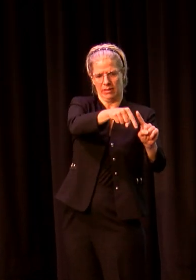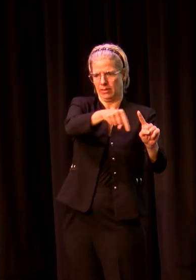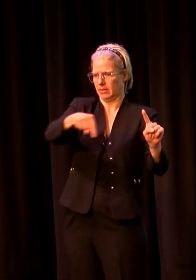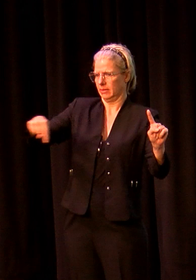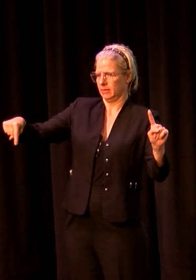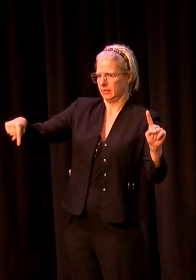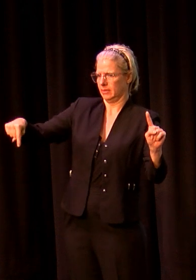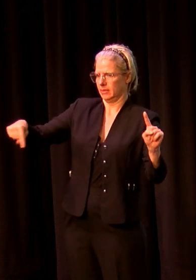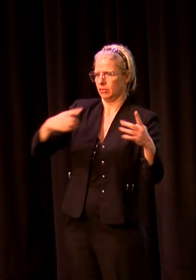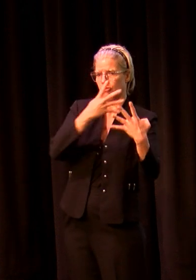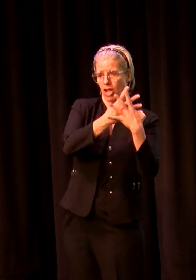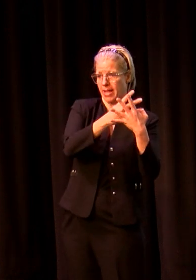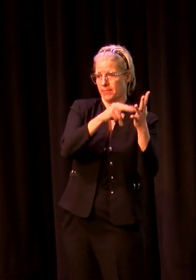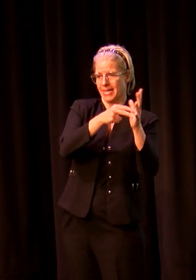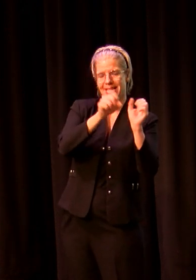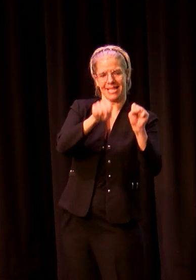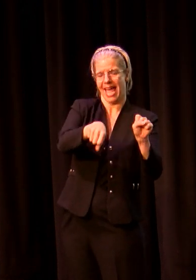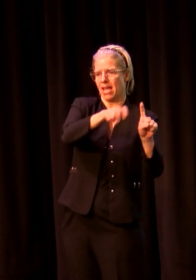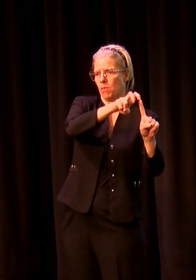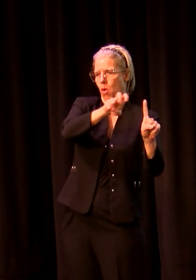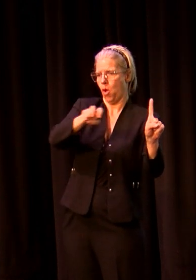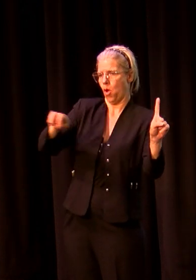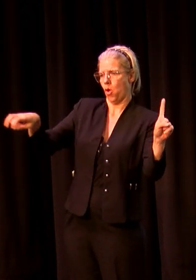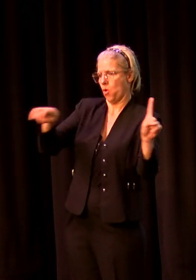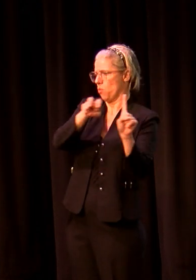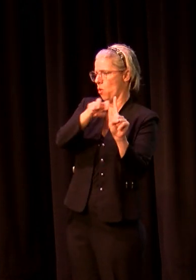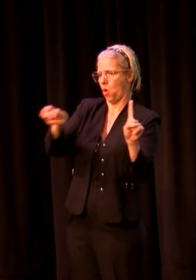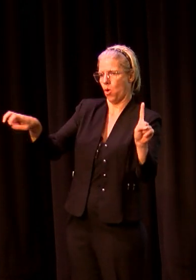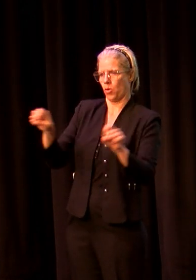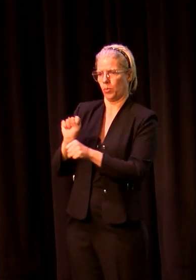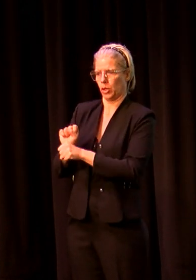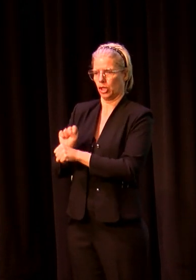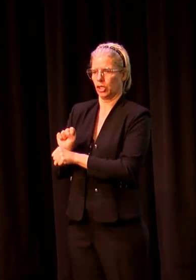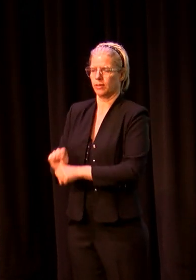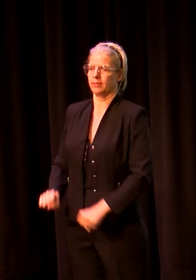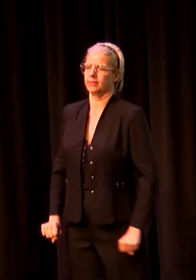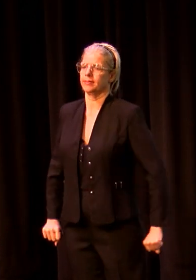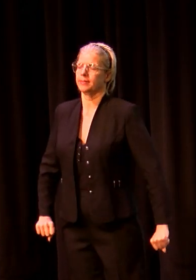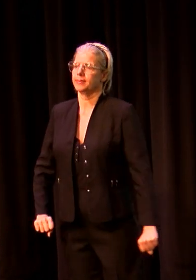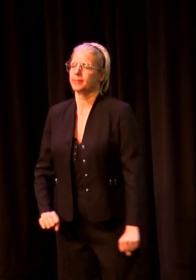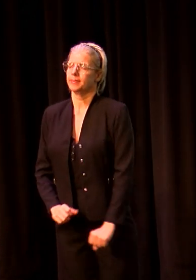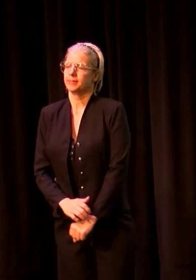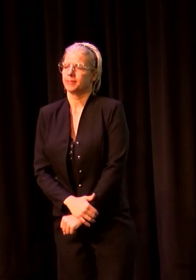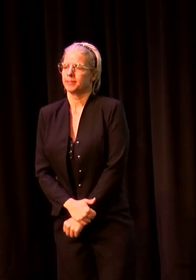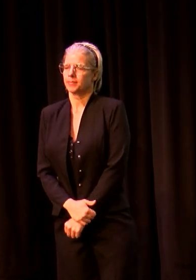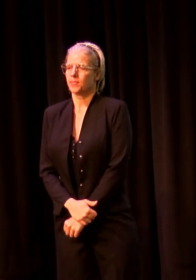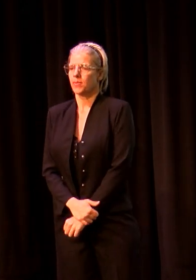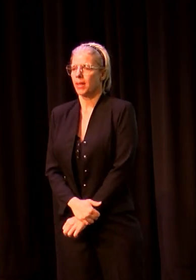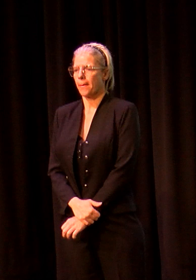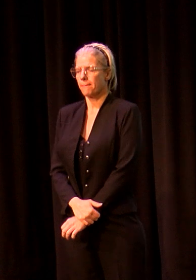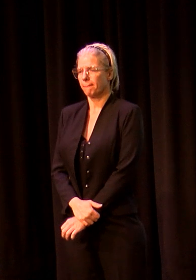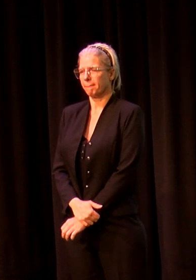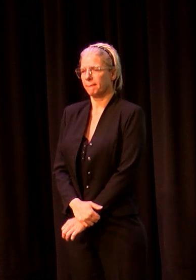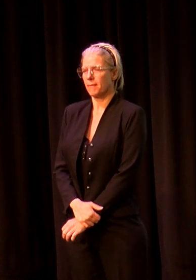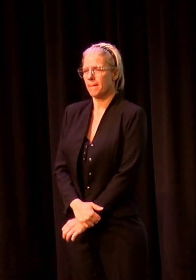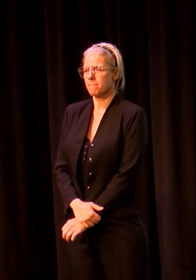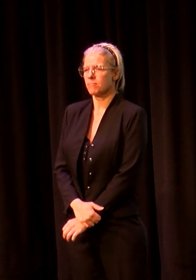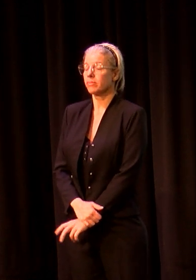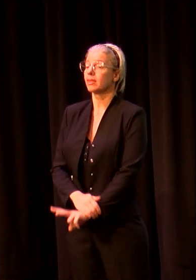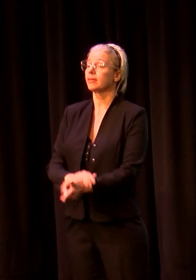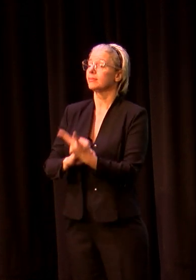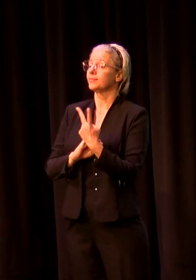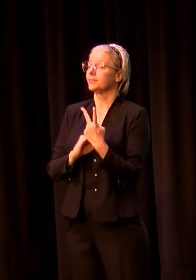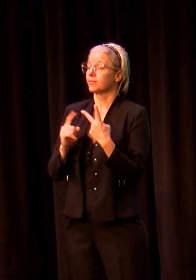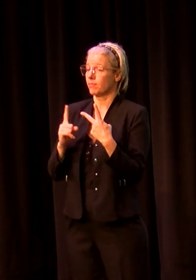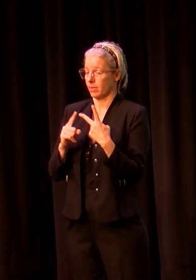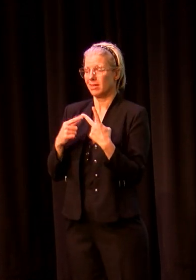work. That's really, really important. And The other thing that we're concerned about